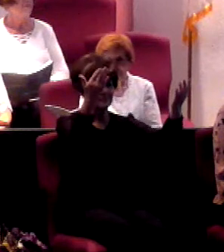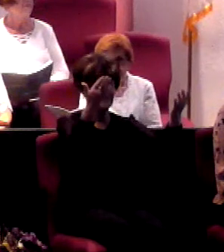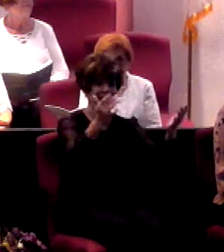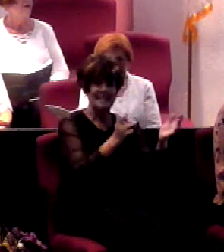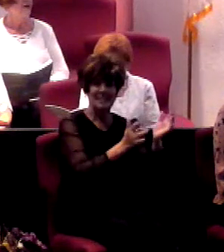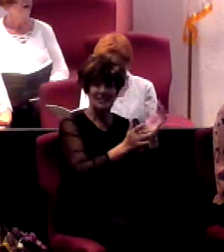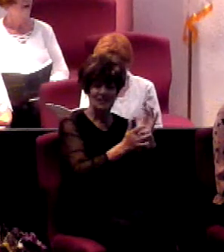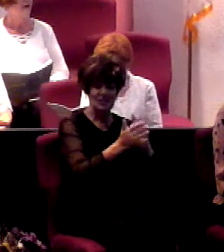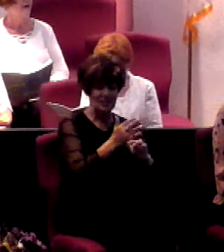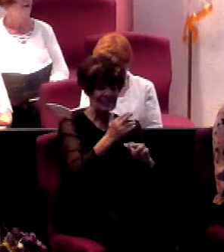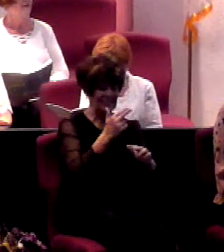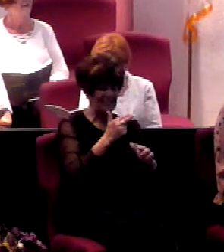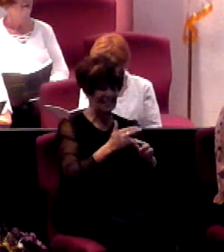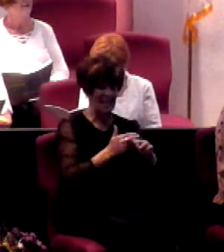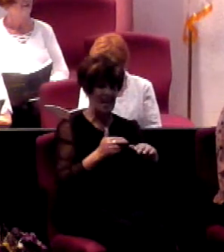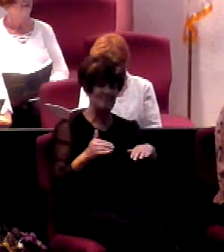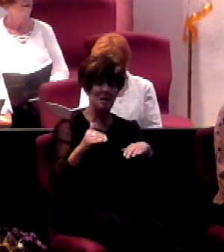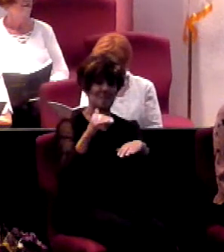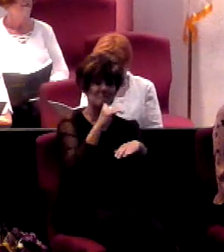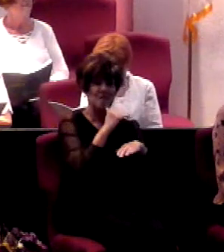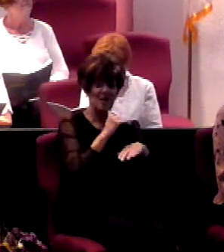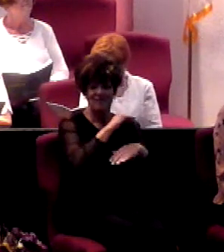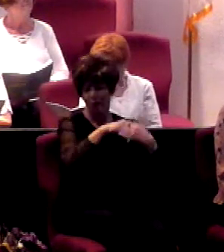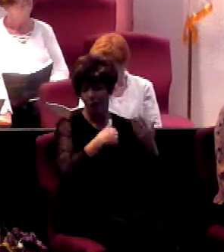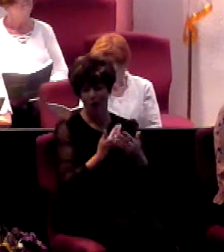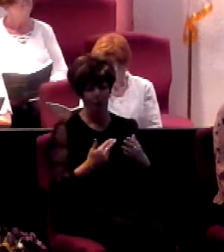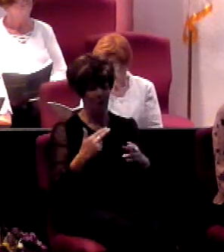Jesus, name above every other name.